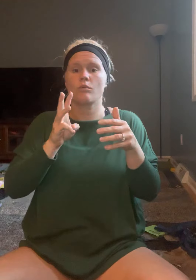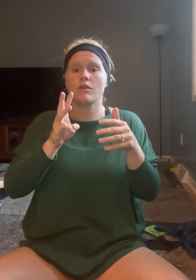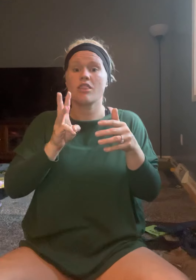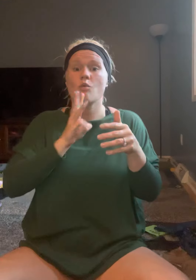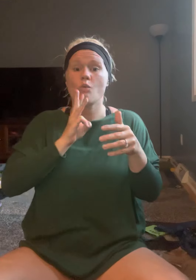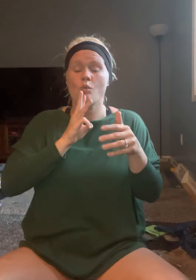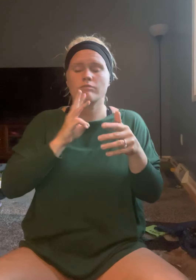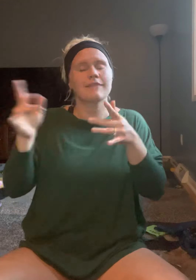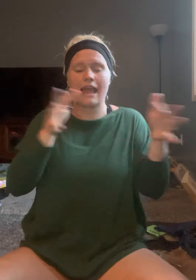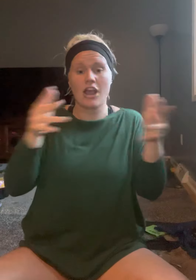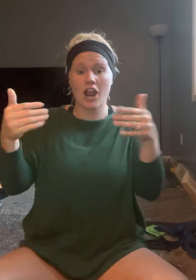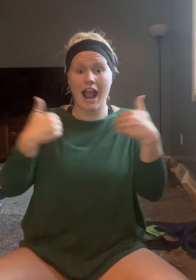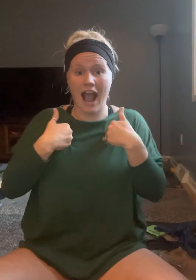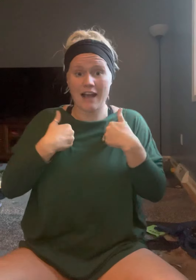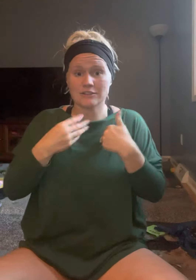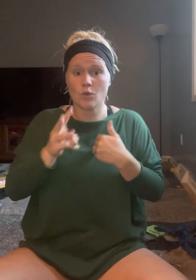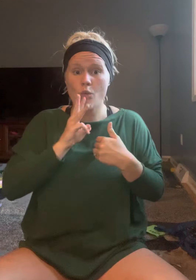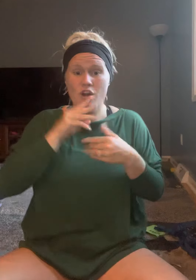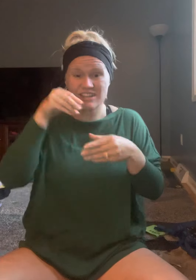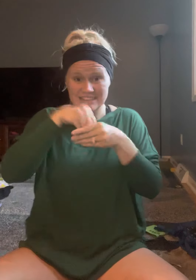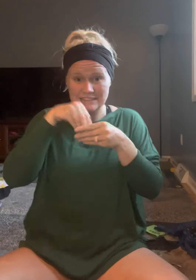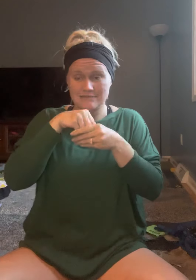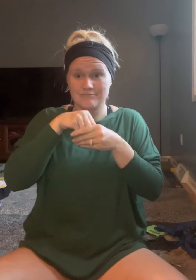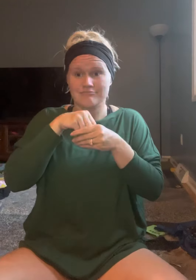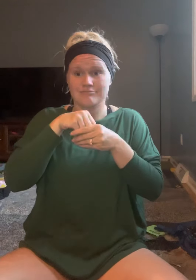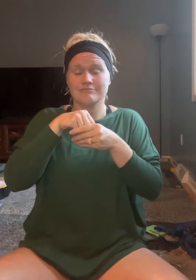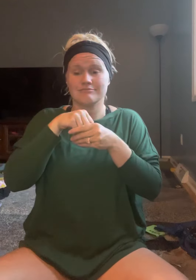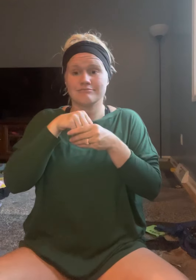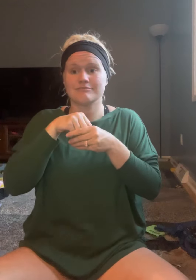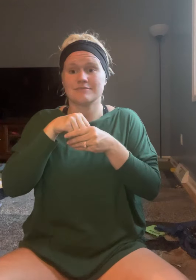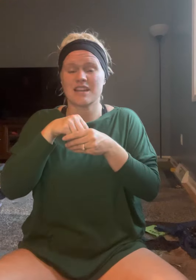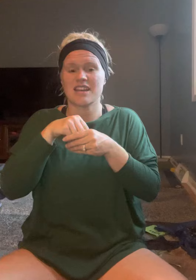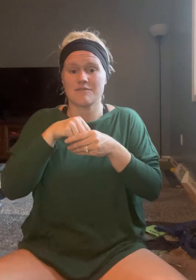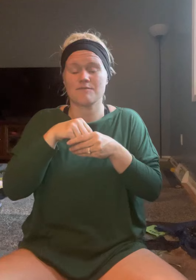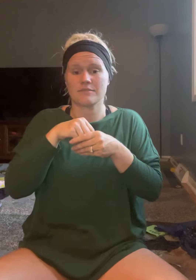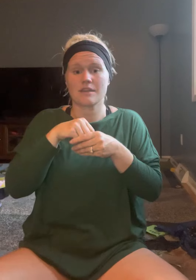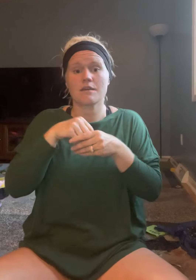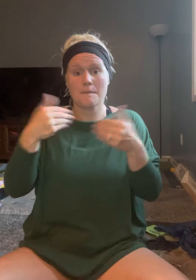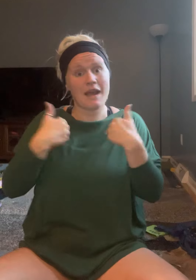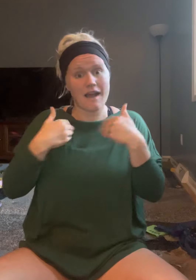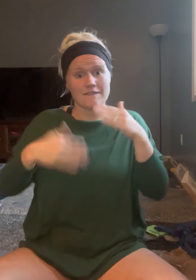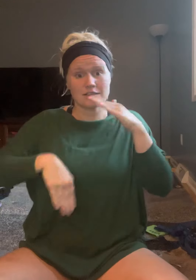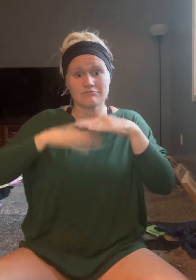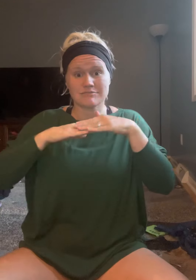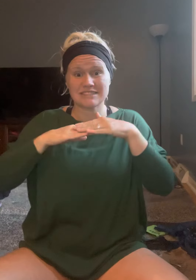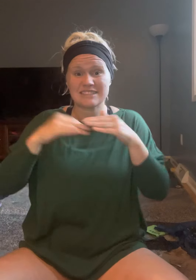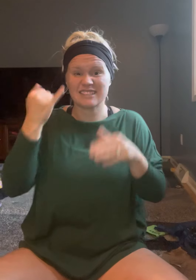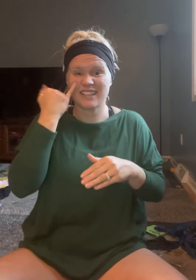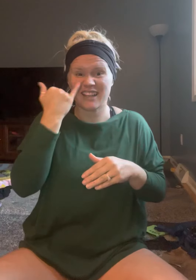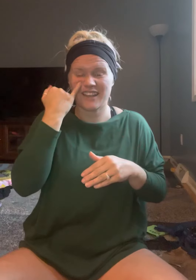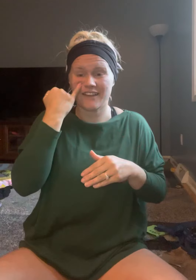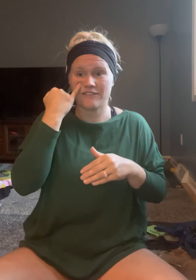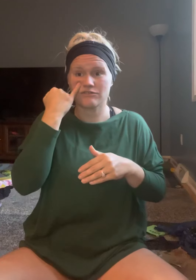point where it loses its ability to hold water vapor, what does it do?